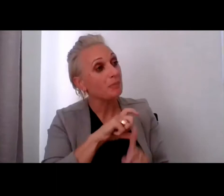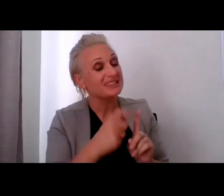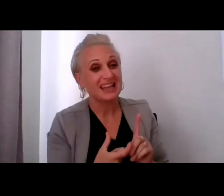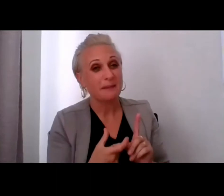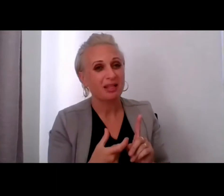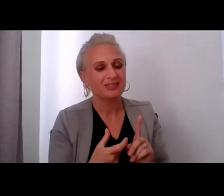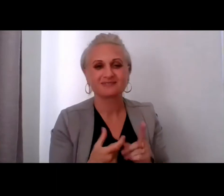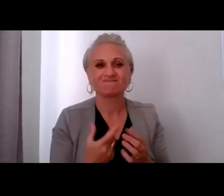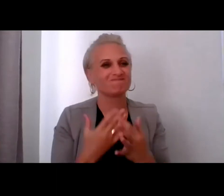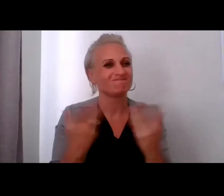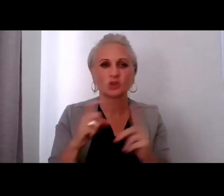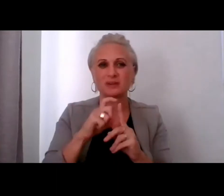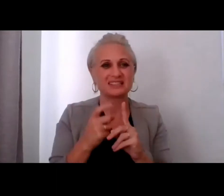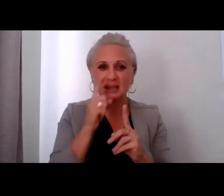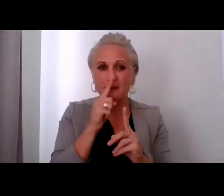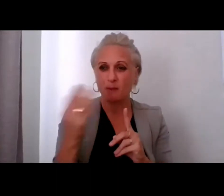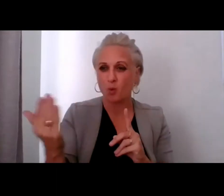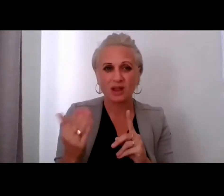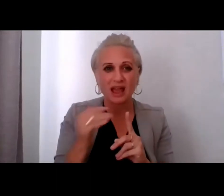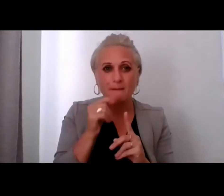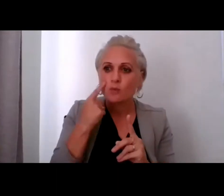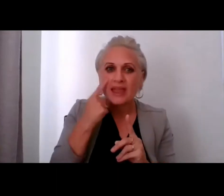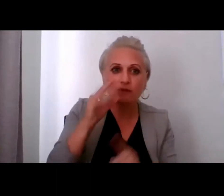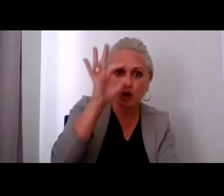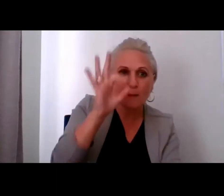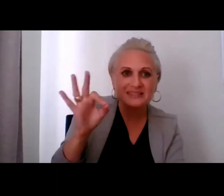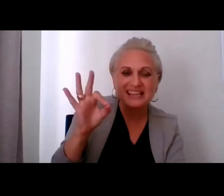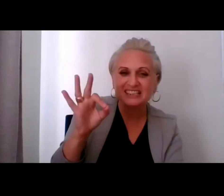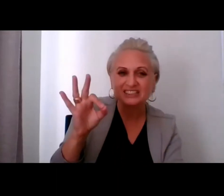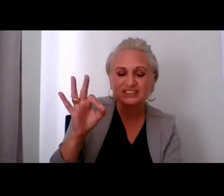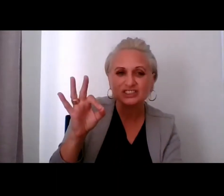lower than the proportion in the local population.